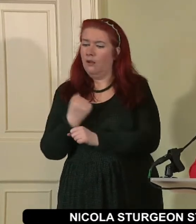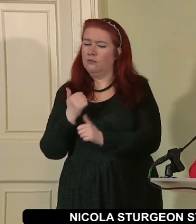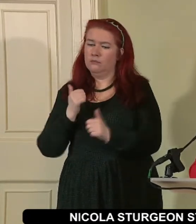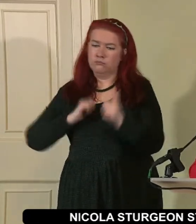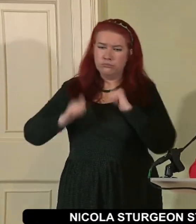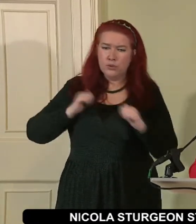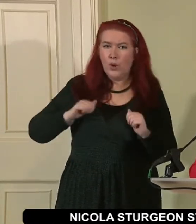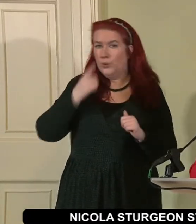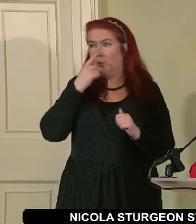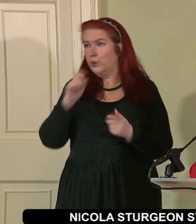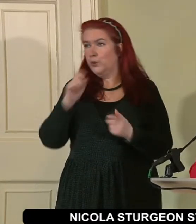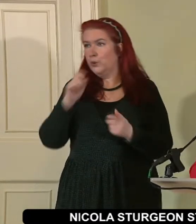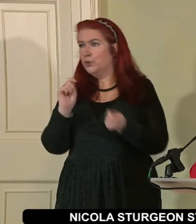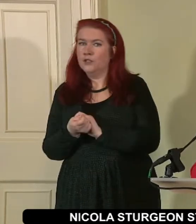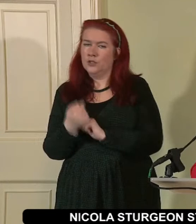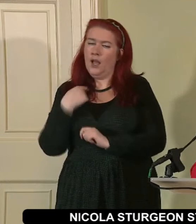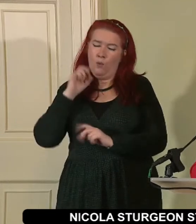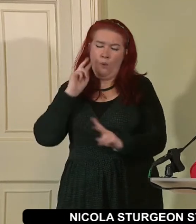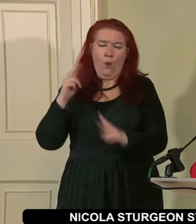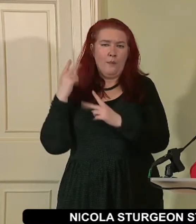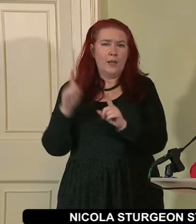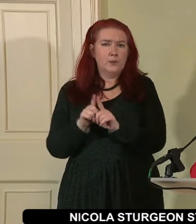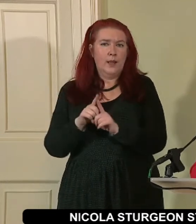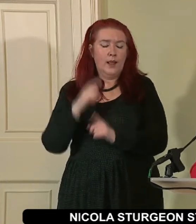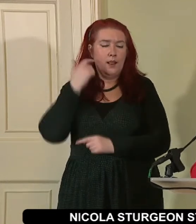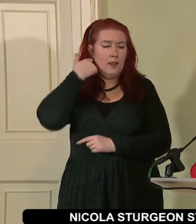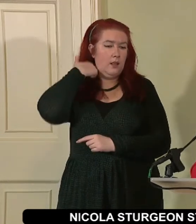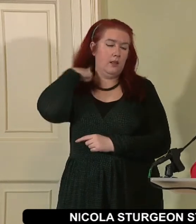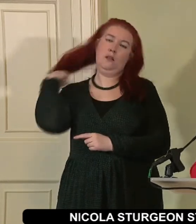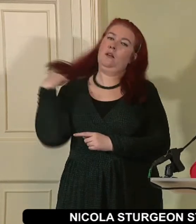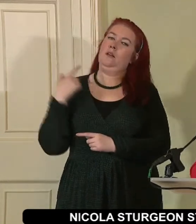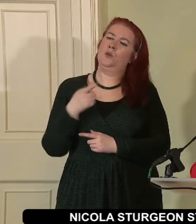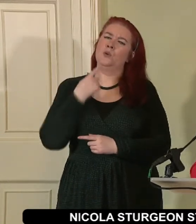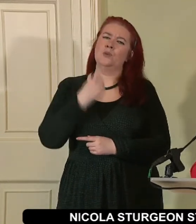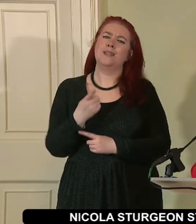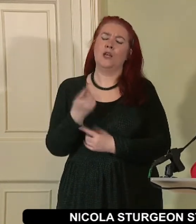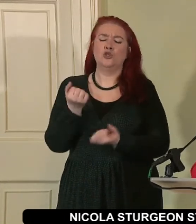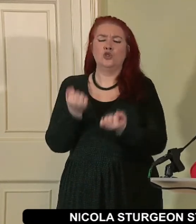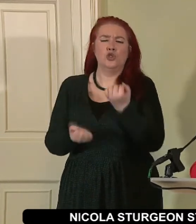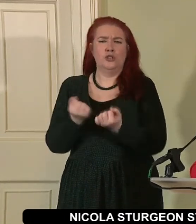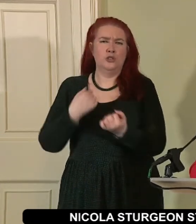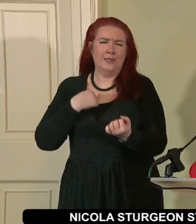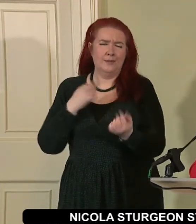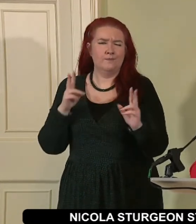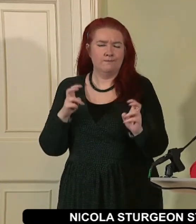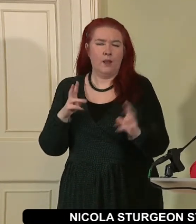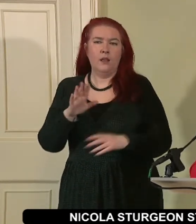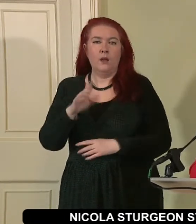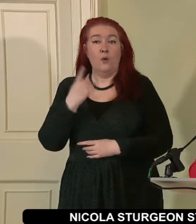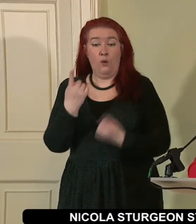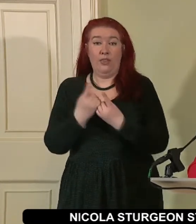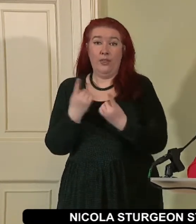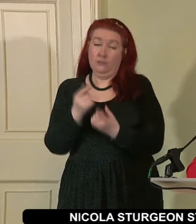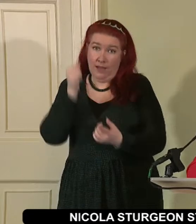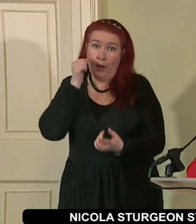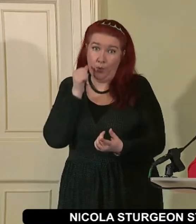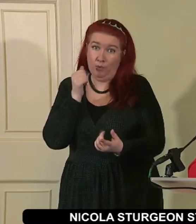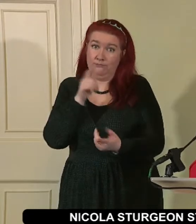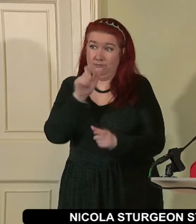turn the clock back and do differently, and I'll do that. And you know, you use the terms judge me. One thing I can be absolutely certain of is people will